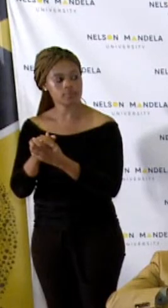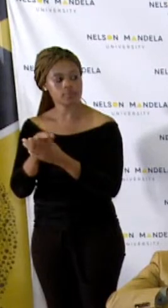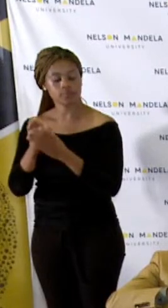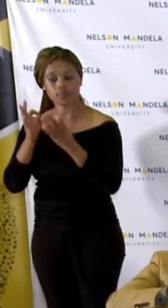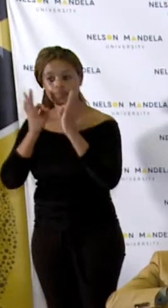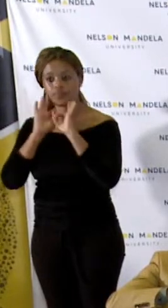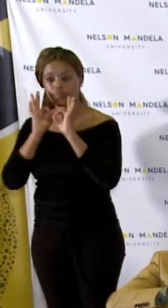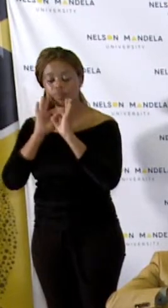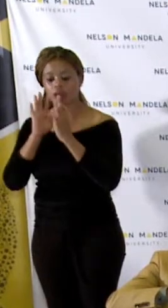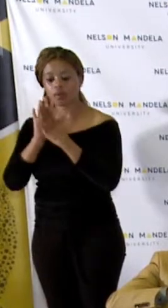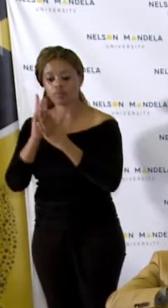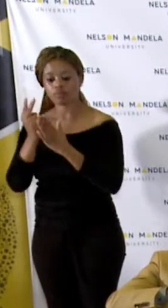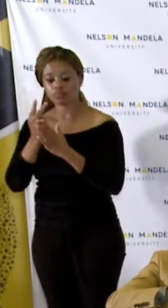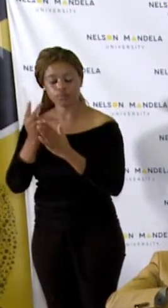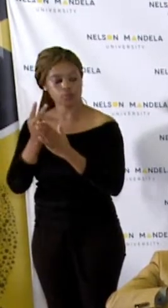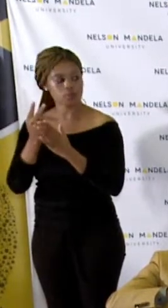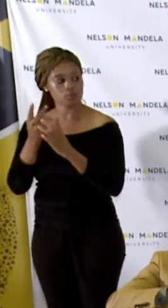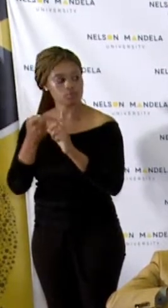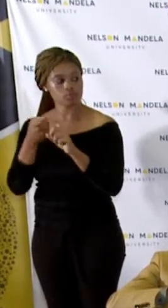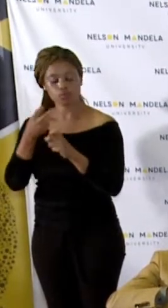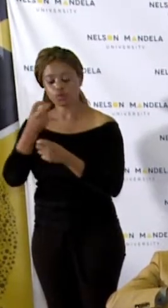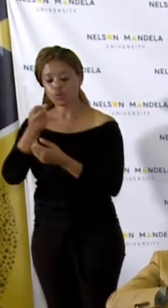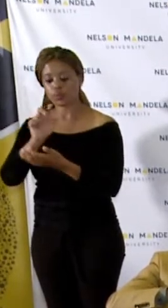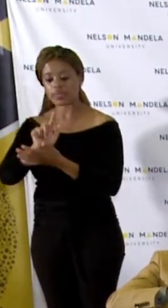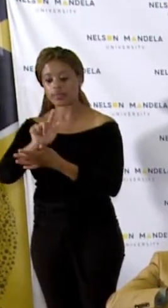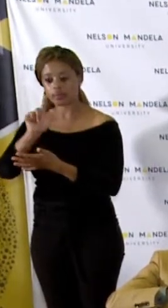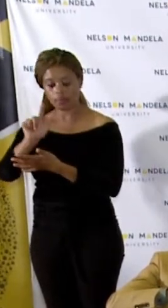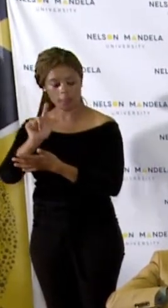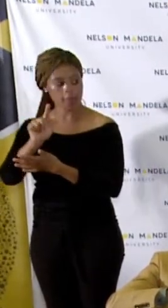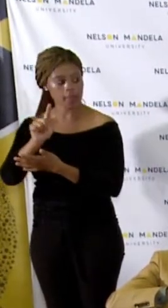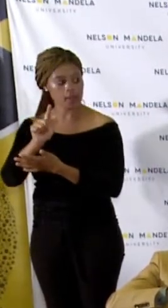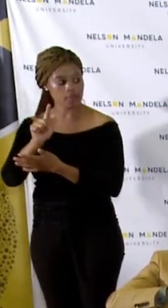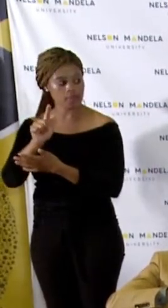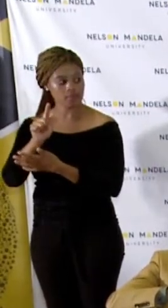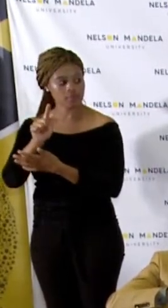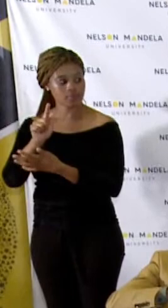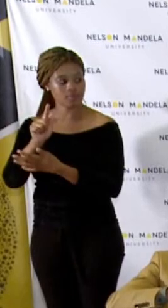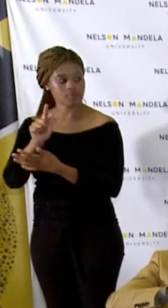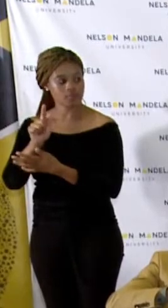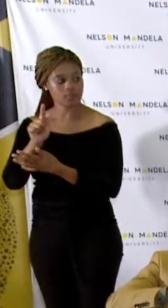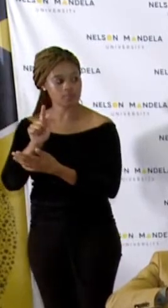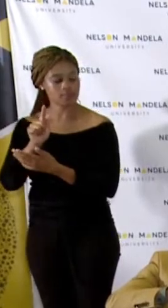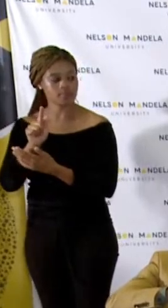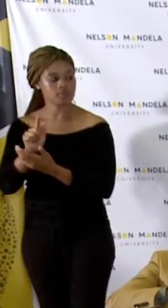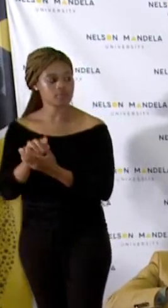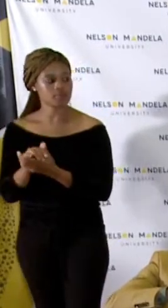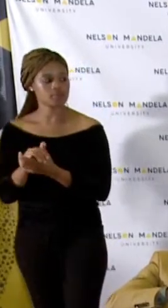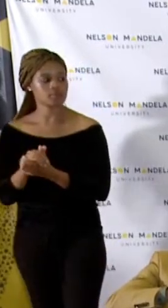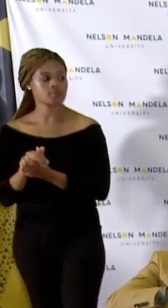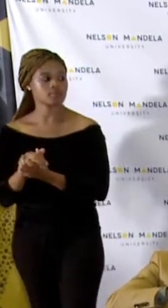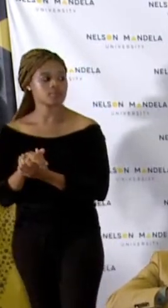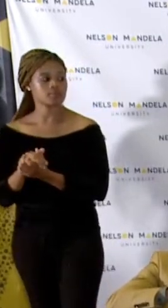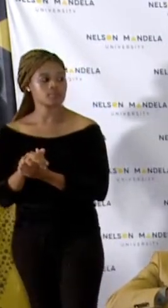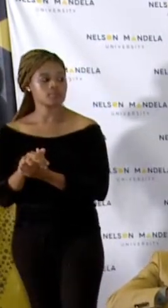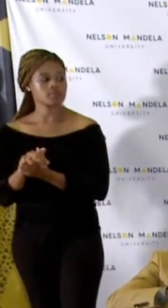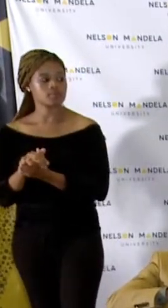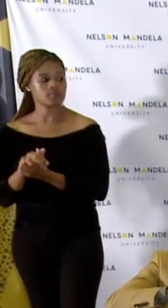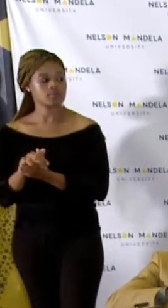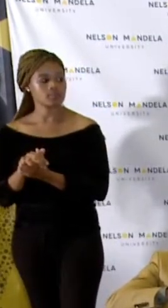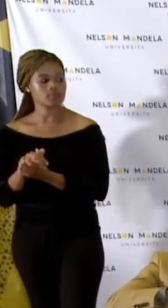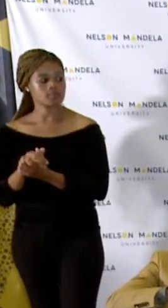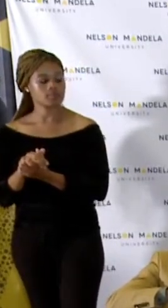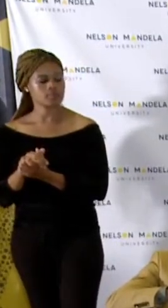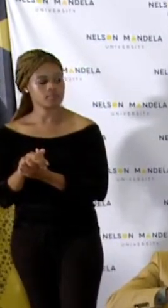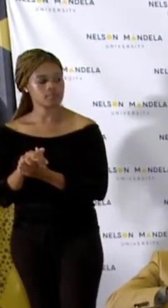Facebook, and this was well documented in 2017, was told that in Myanmar,